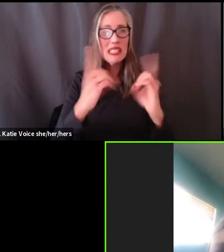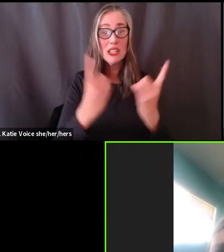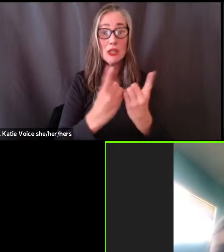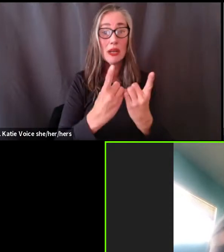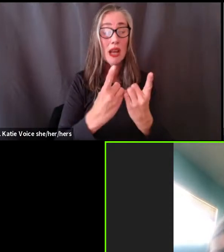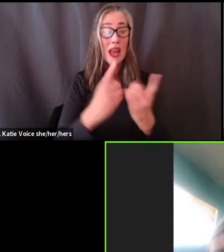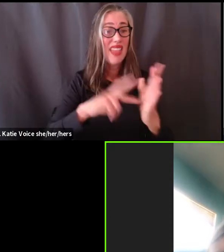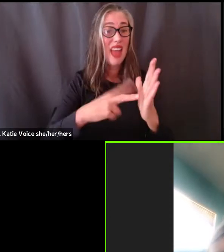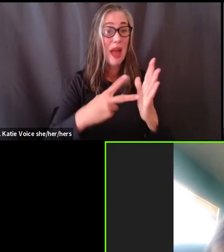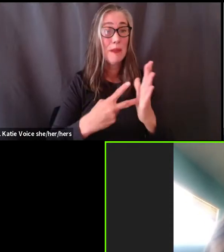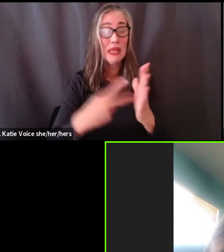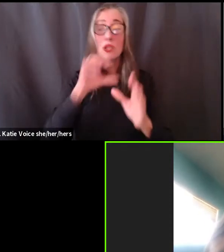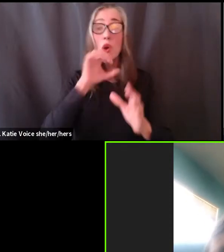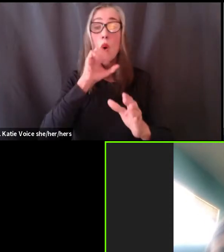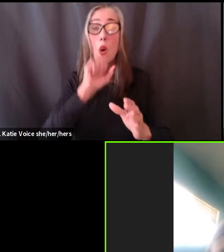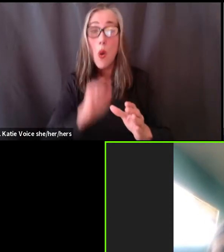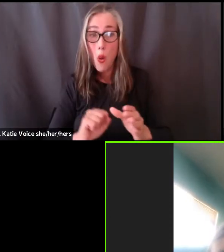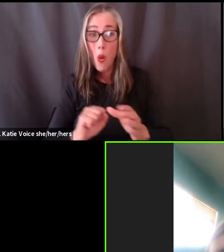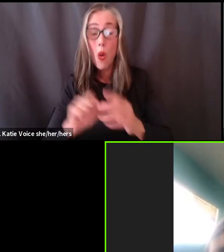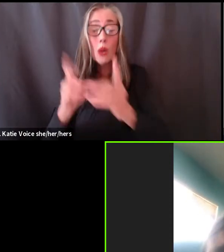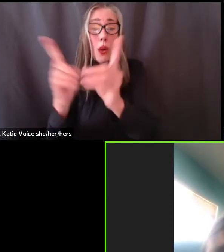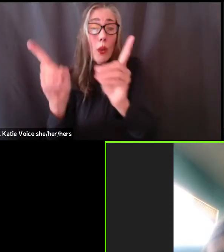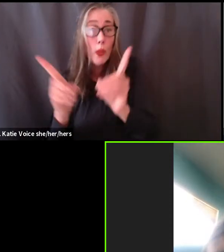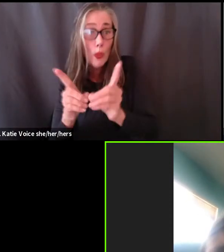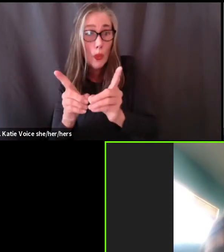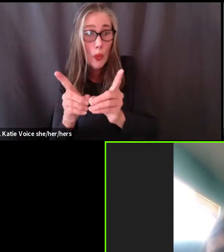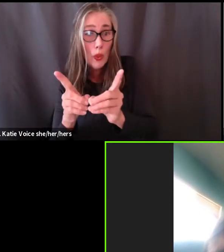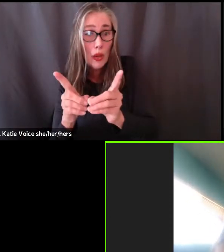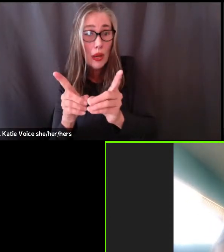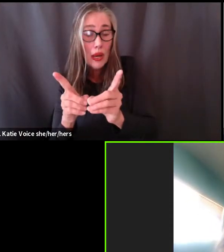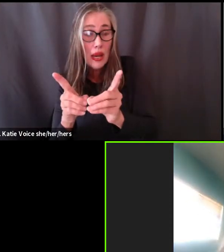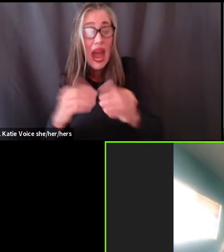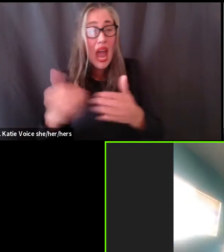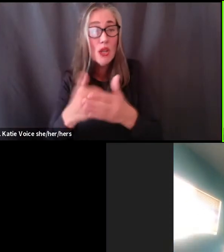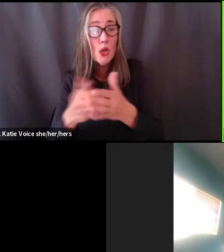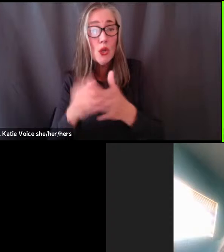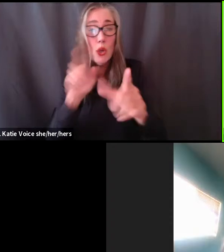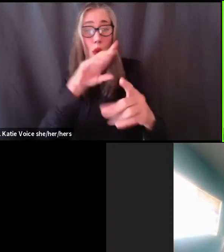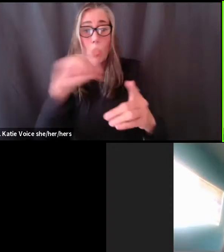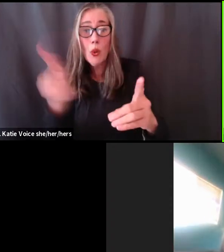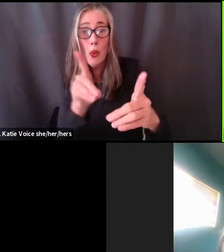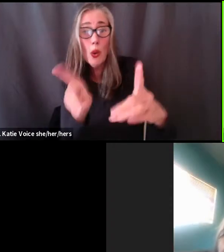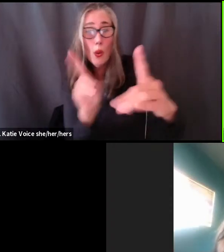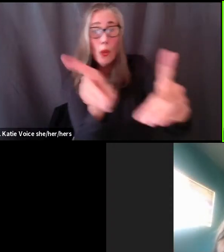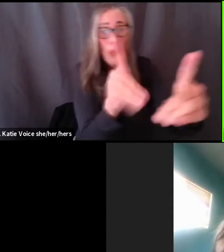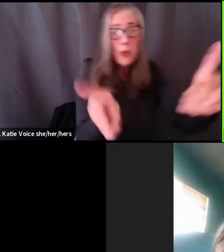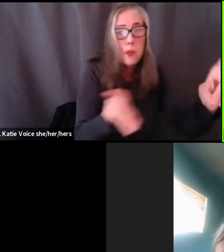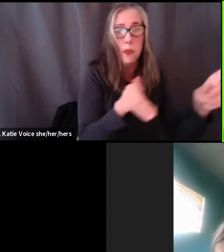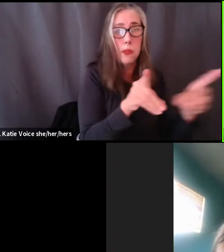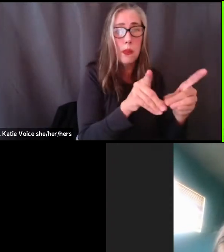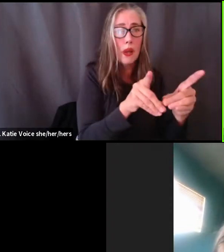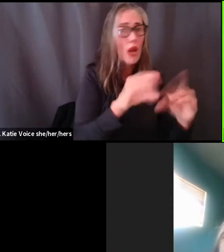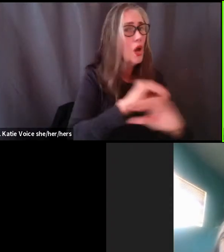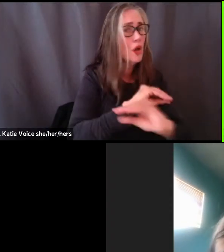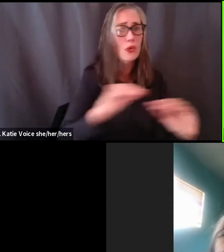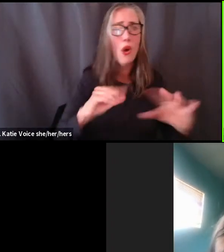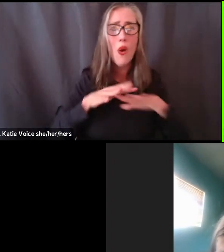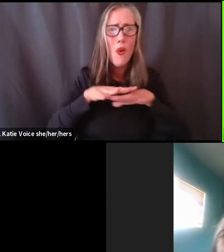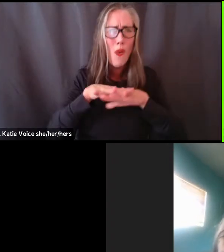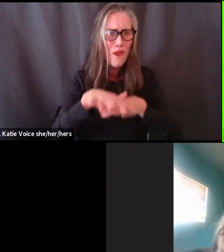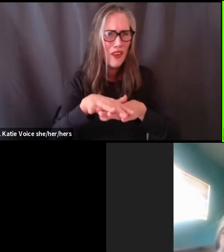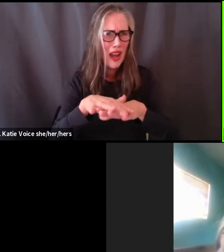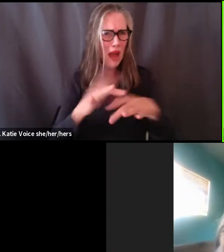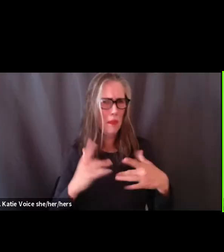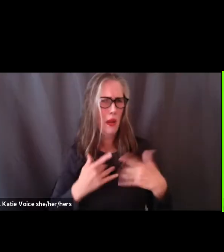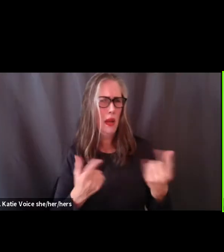old and the new. So I'm just trying to picture it in my mind. Thank you. Yeah, sure. The easy answer, Michelle, is that